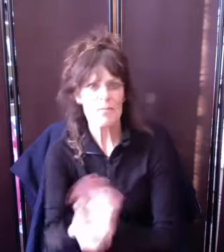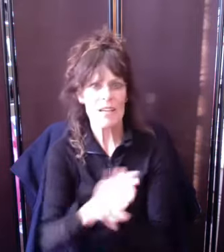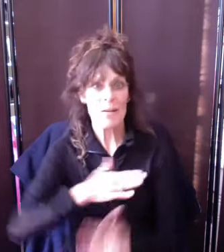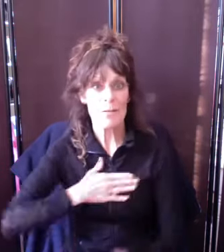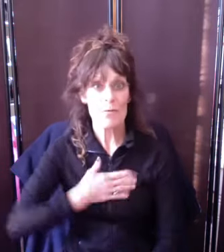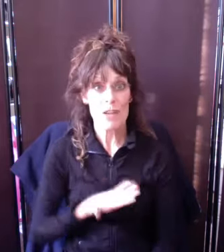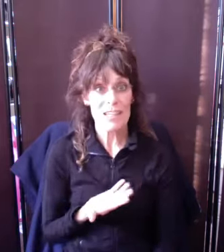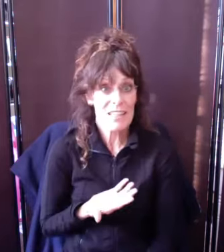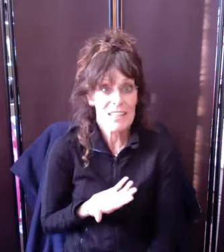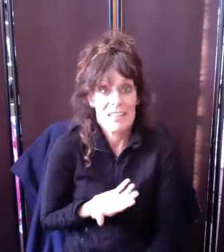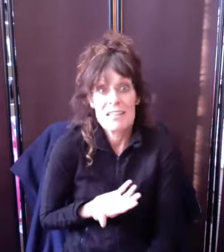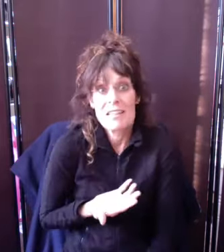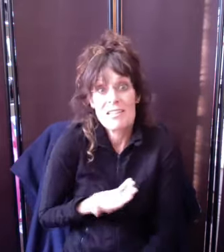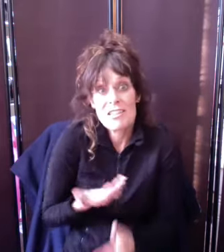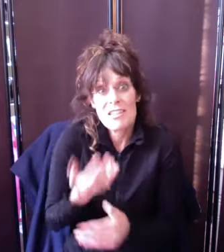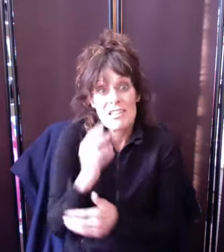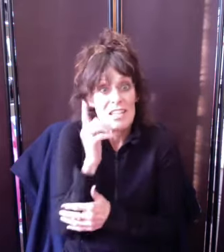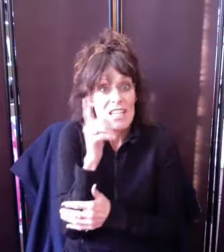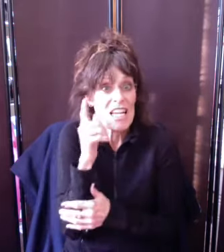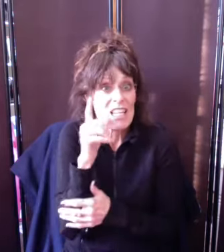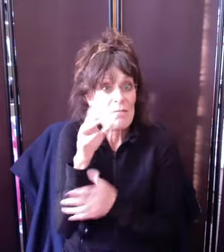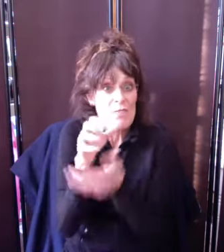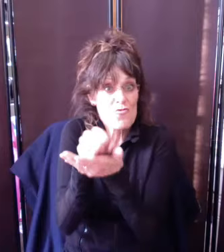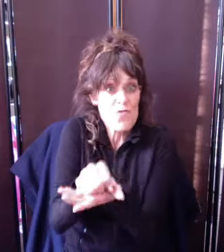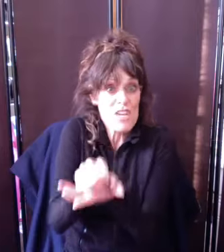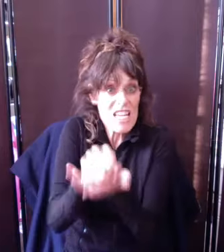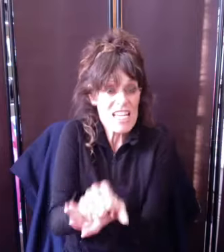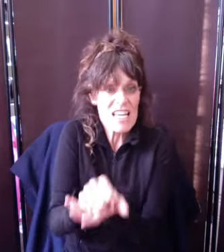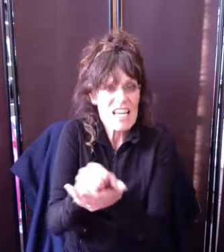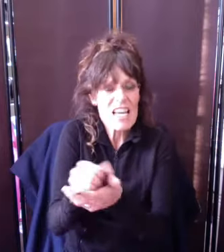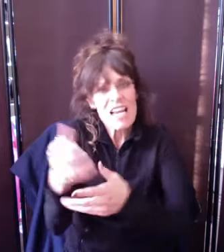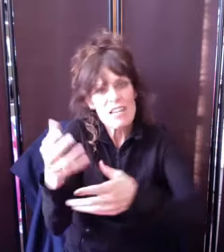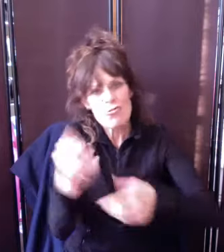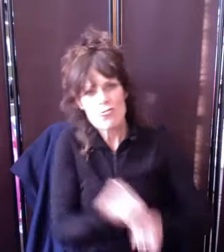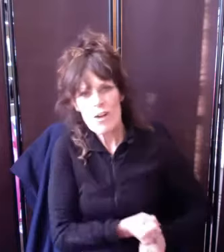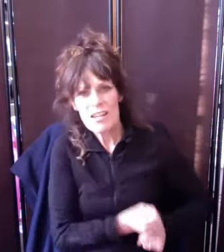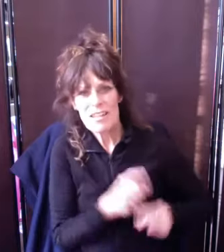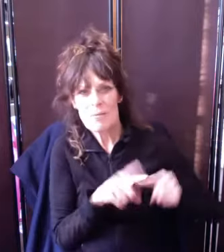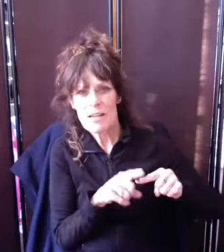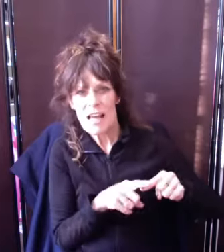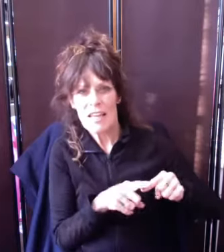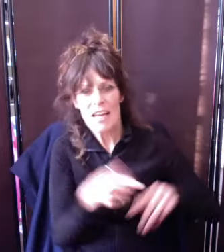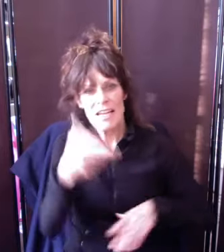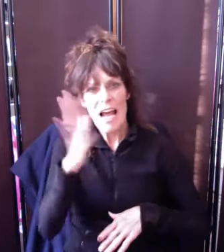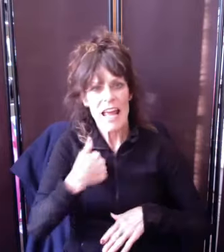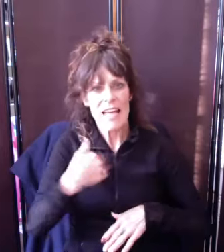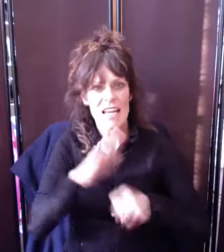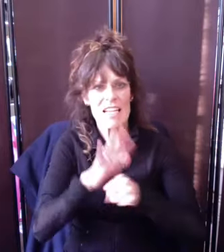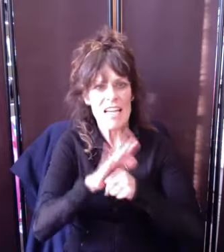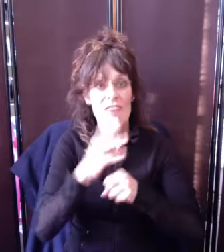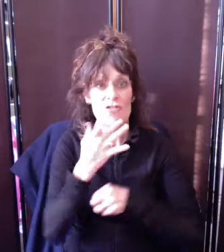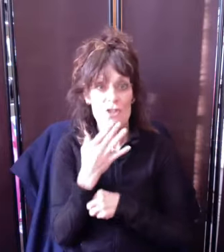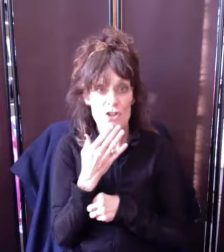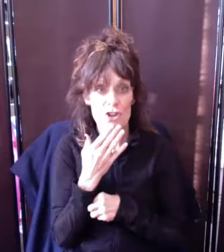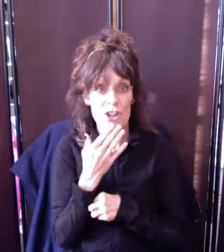squeeze those lemons and trust and rely that God's got enough sugar to make it beautiful? How can I do that? Can I do that? No. Am